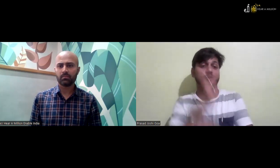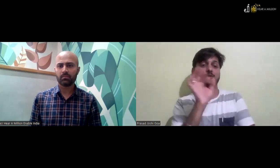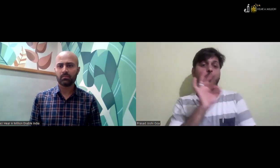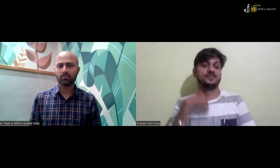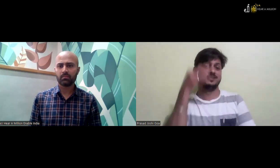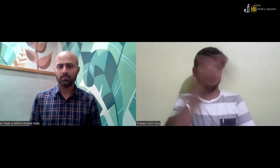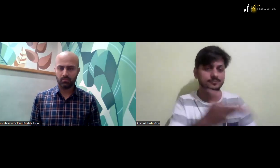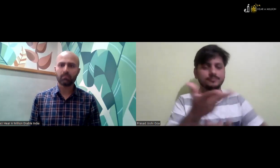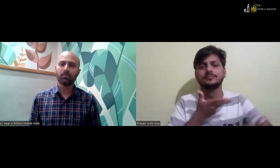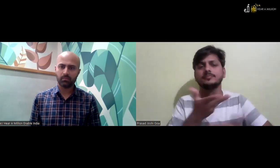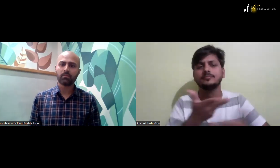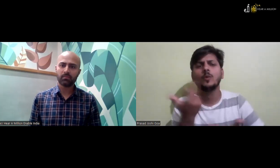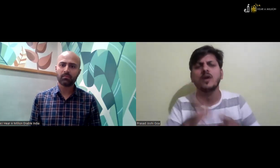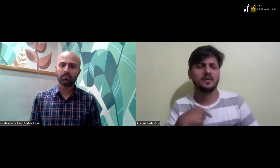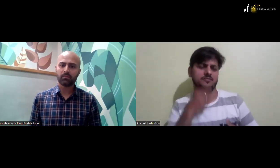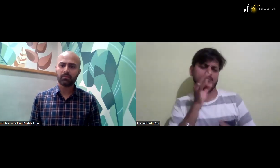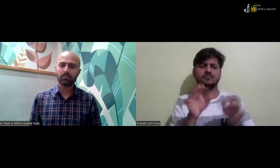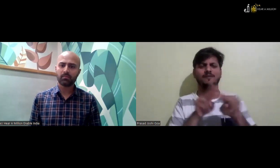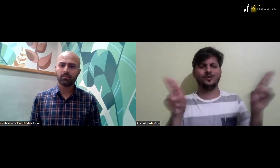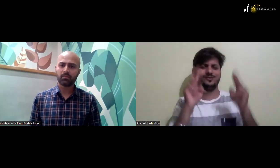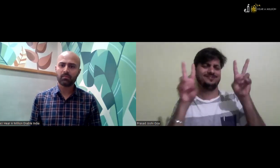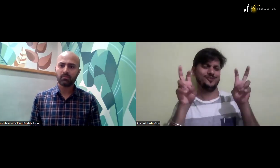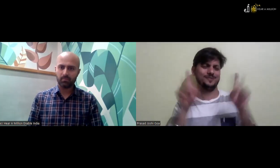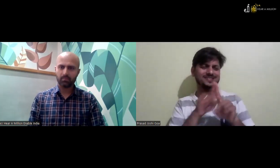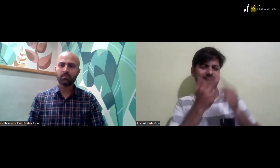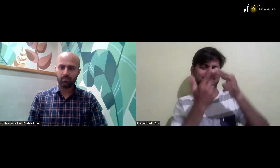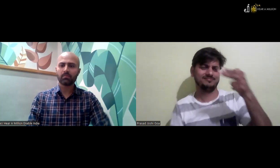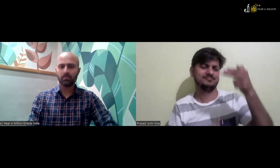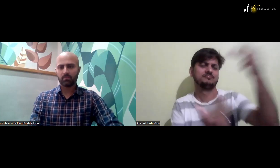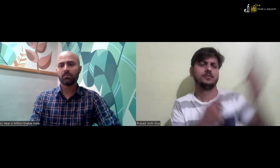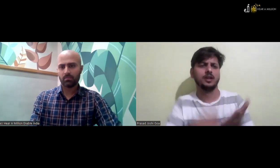the next morning I went to the uh officer